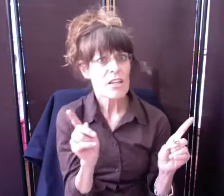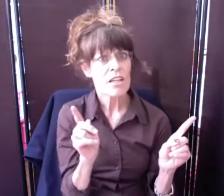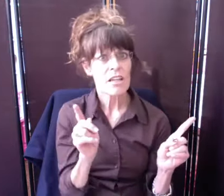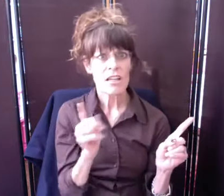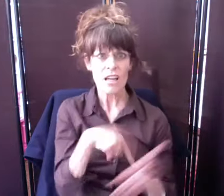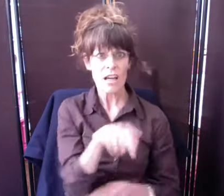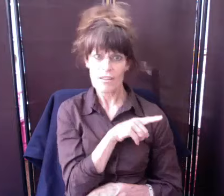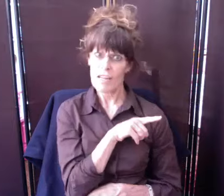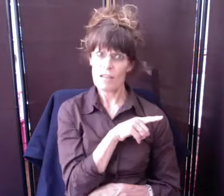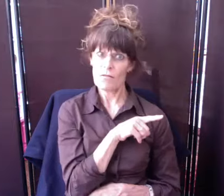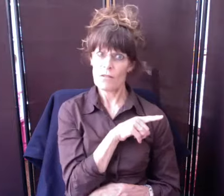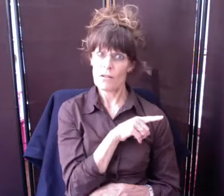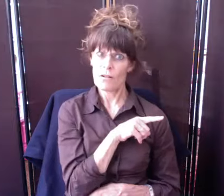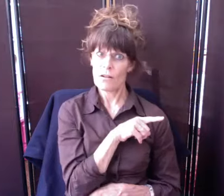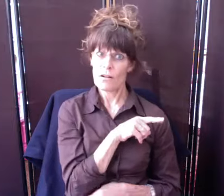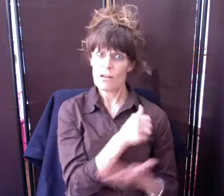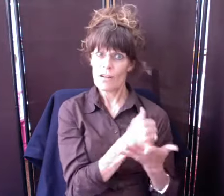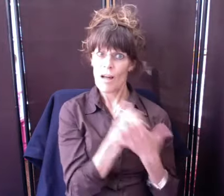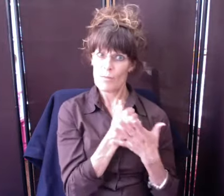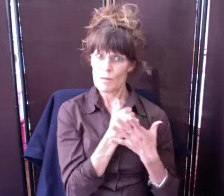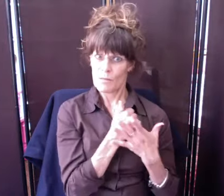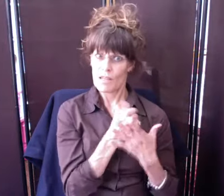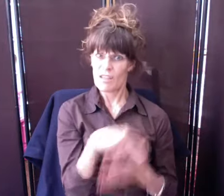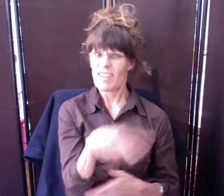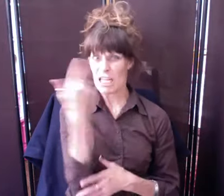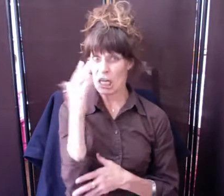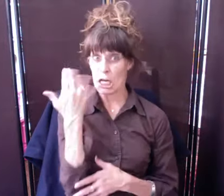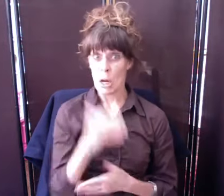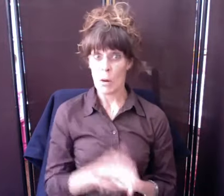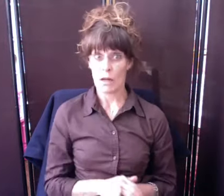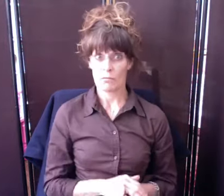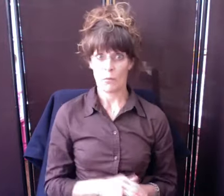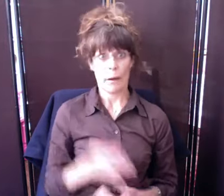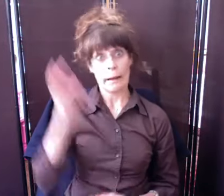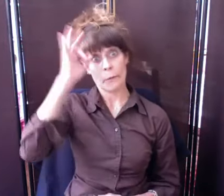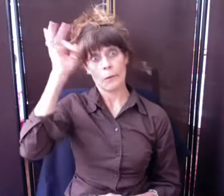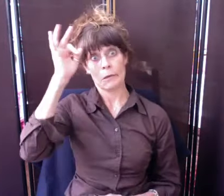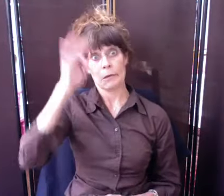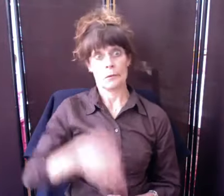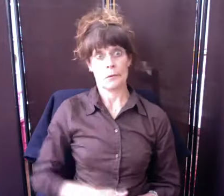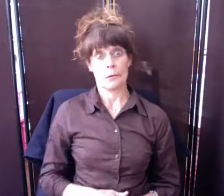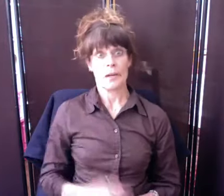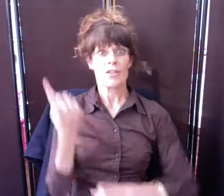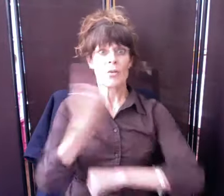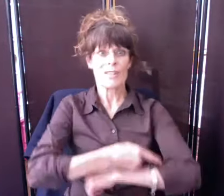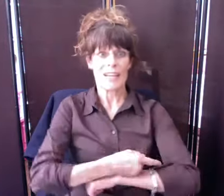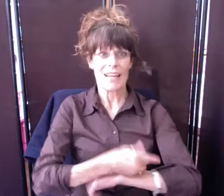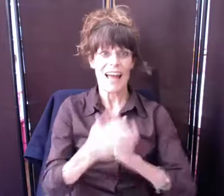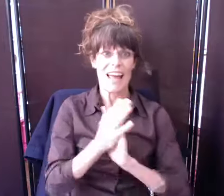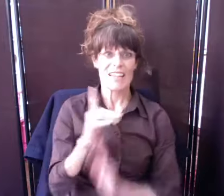basically sponsoring me, even though they didn't know it. And I didn't know it either. So one day I asked Linda, I was 19 years sober, and